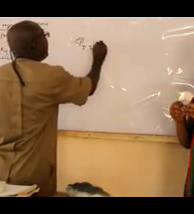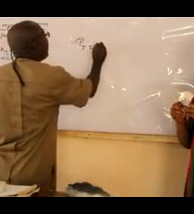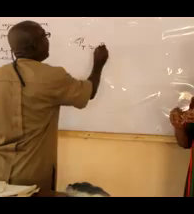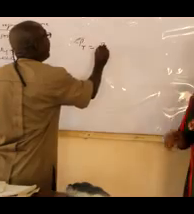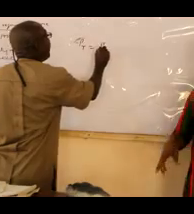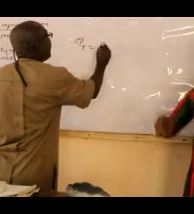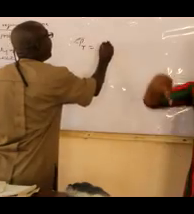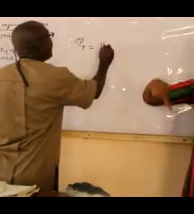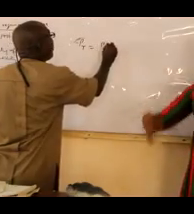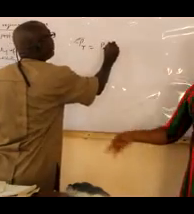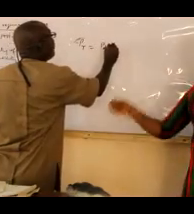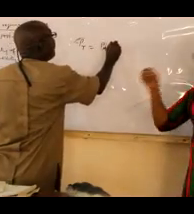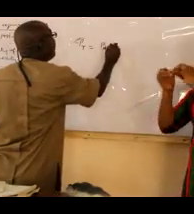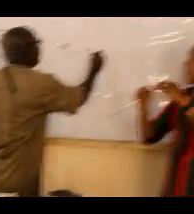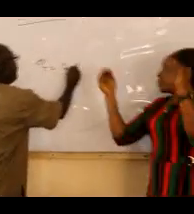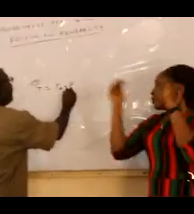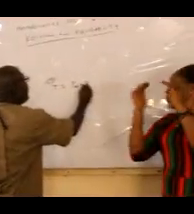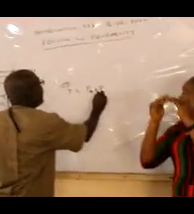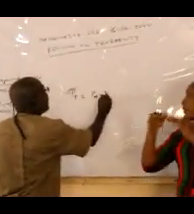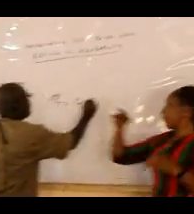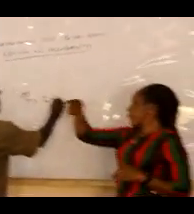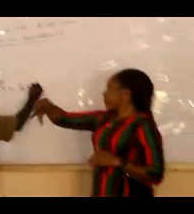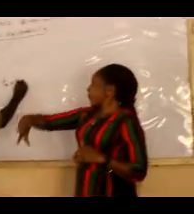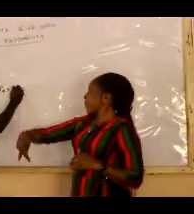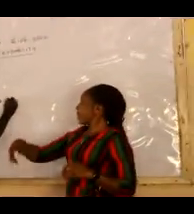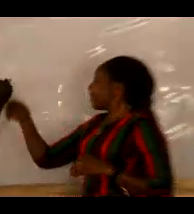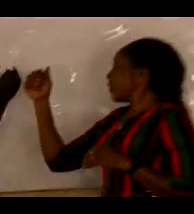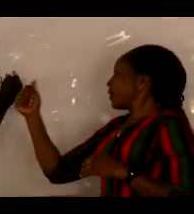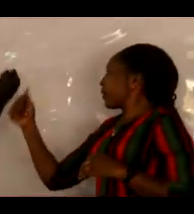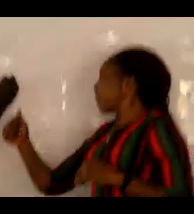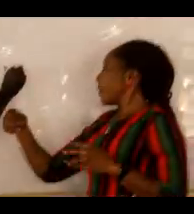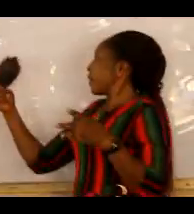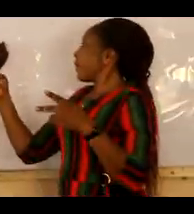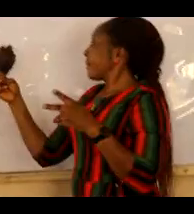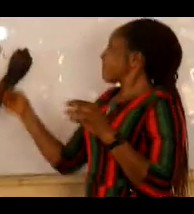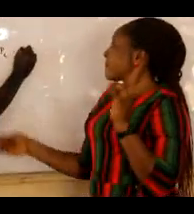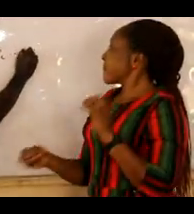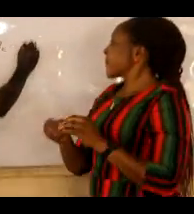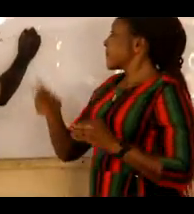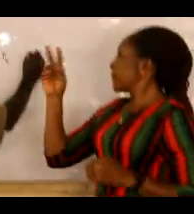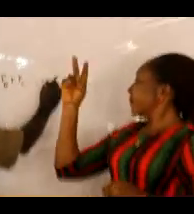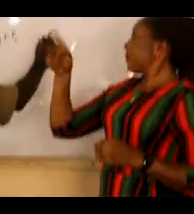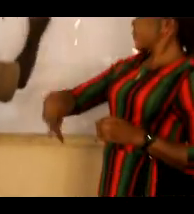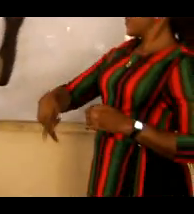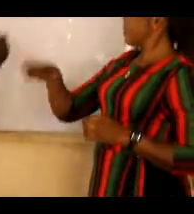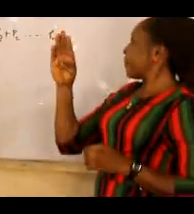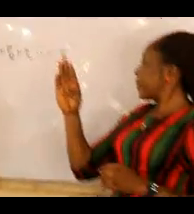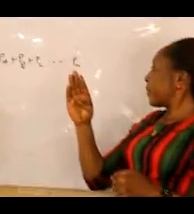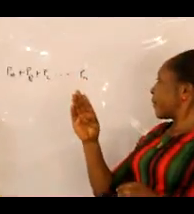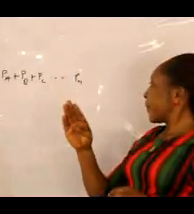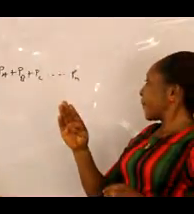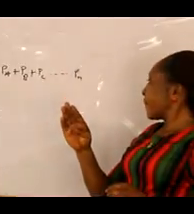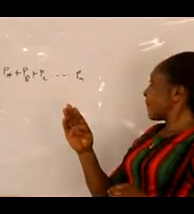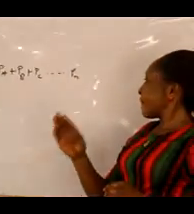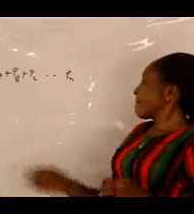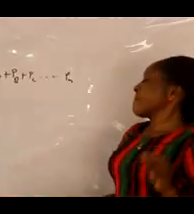to PA plus PB plus PC up to Pn. That's